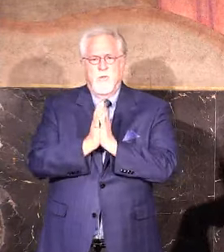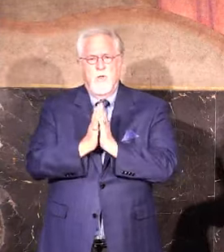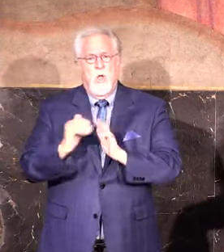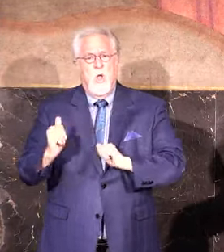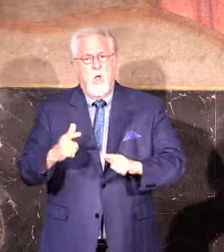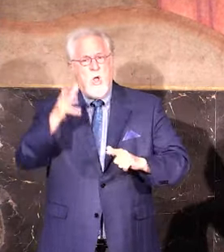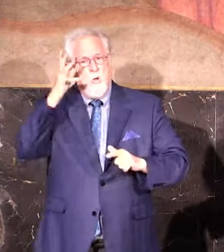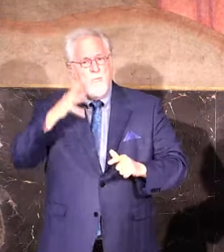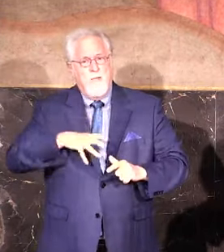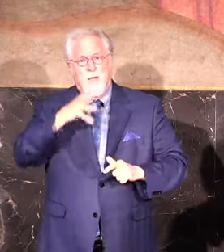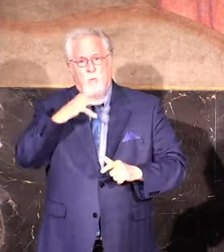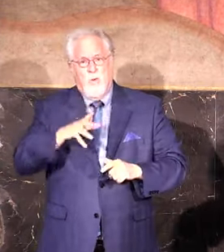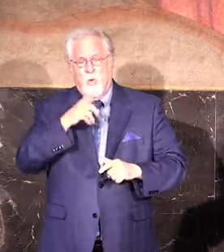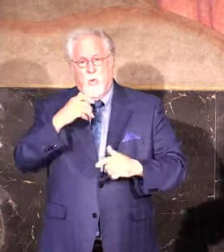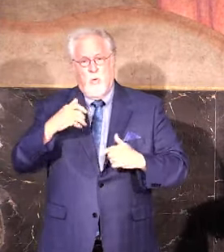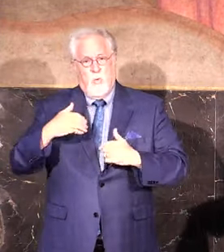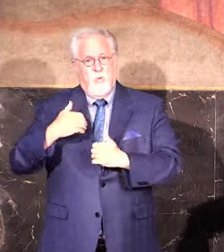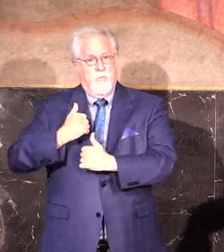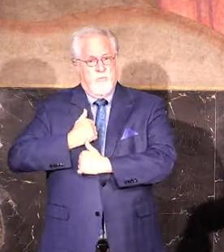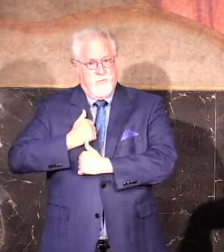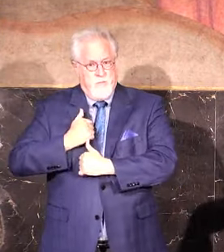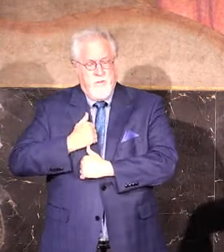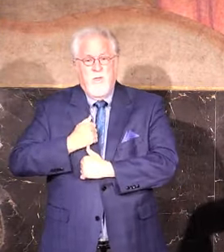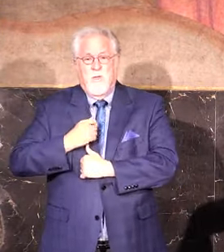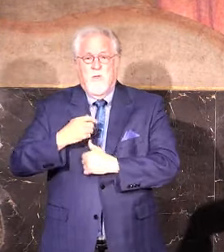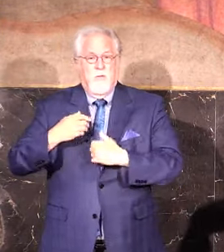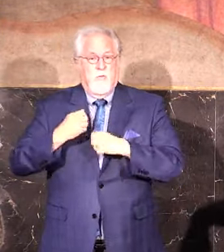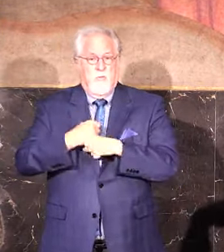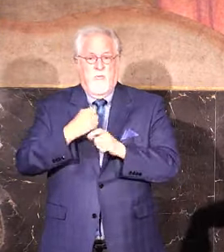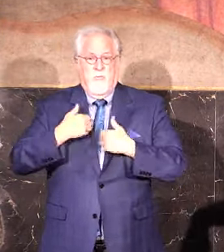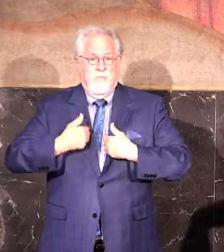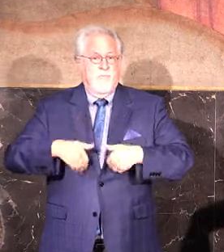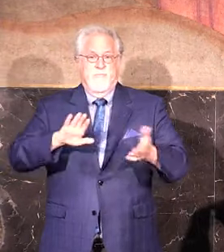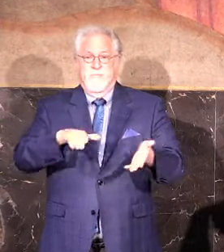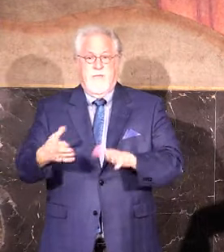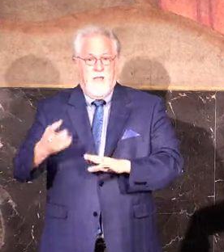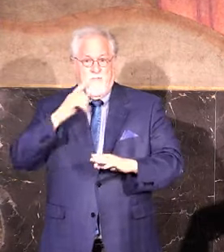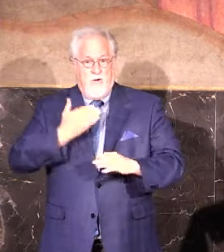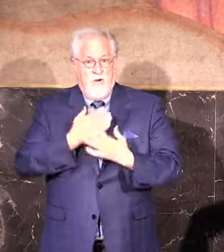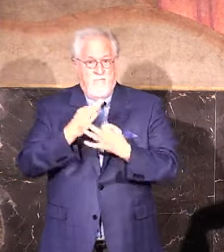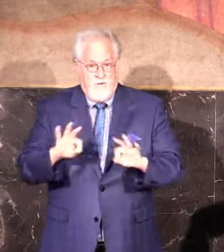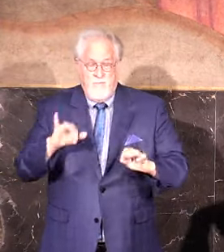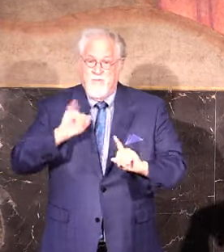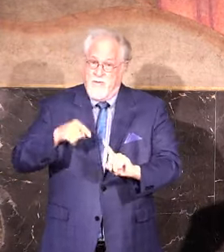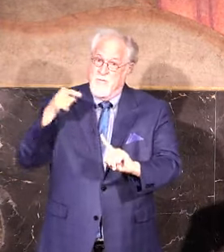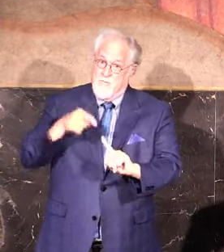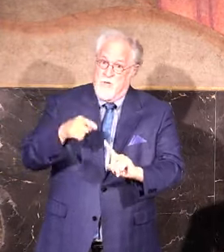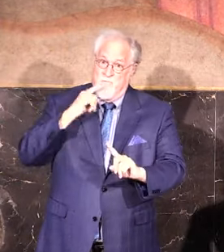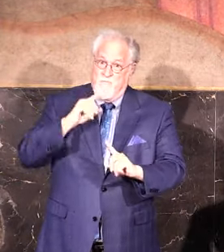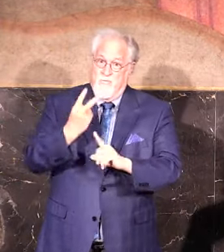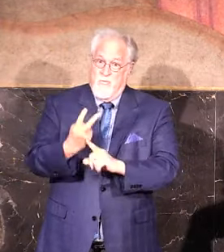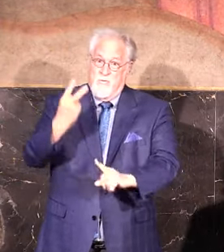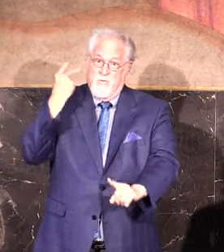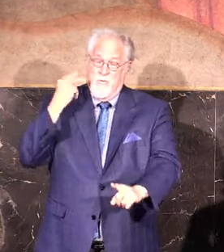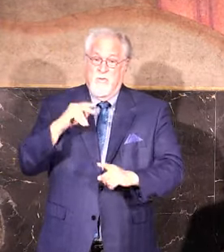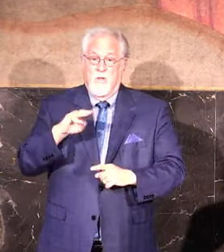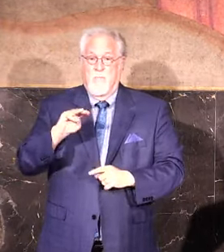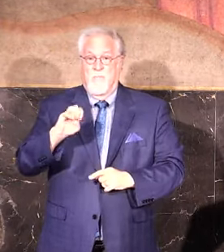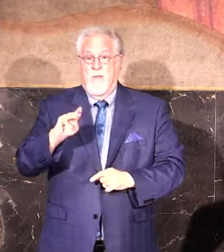the men and women in uniform who have made the ultimate sacrifice for our freedom. That is the purpose for Memorial Day after